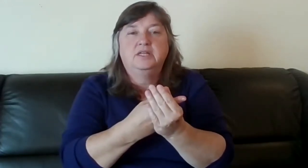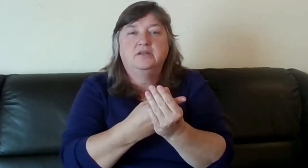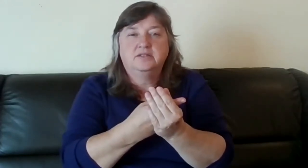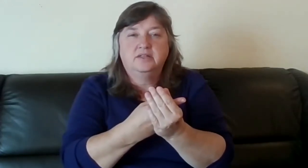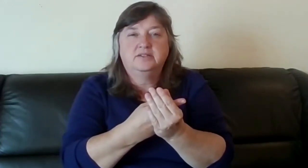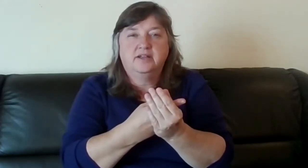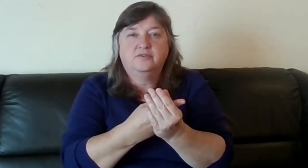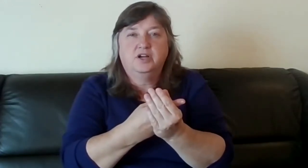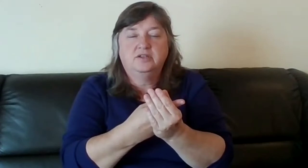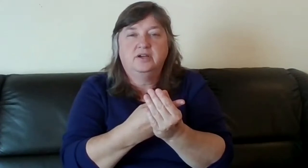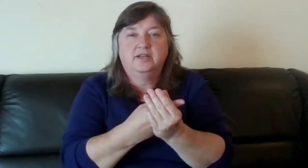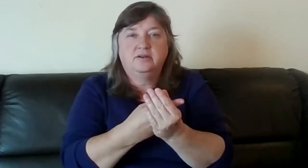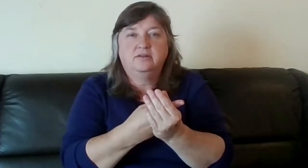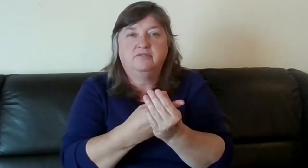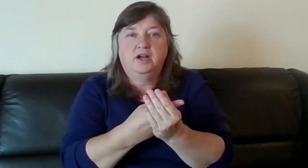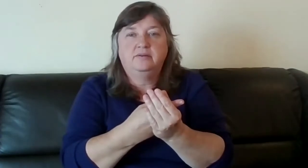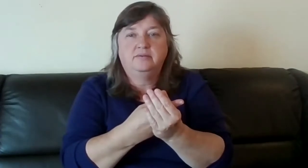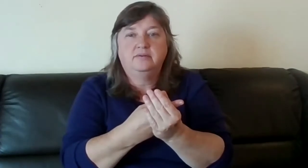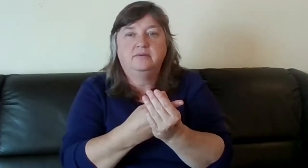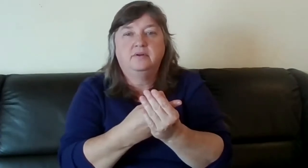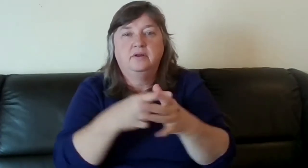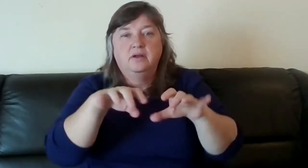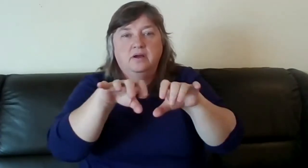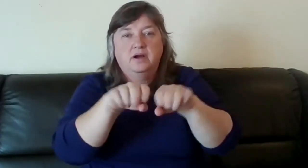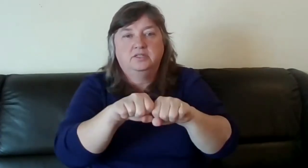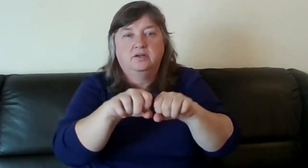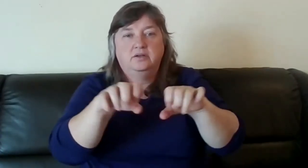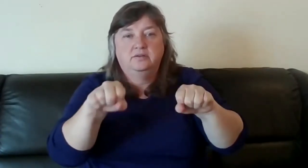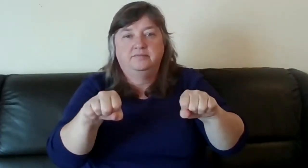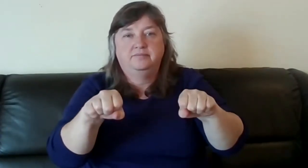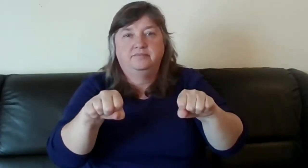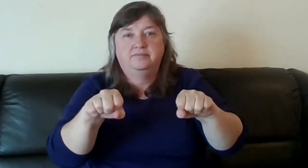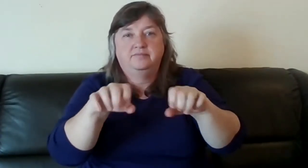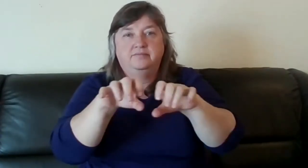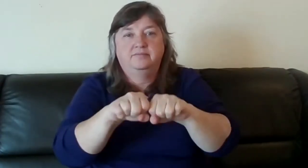There's another sign for hot dog. I totally forgot. Hot dog.